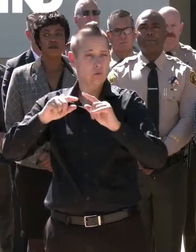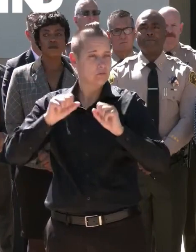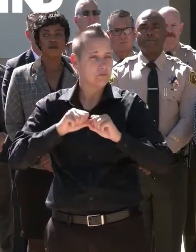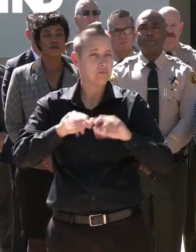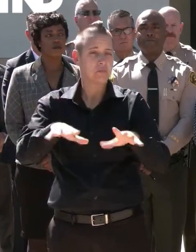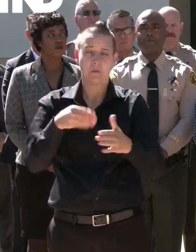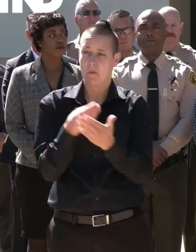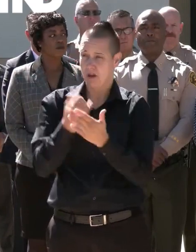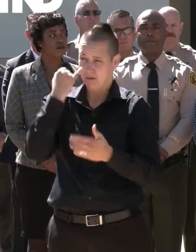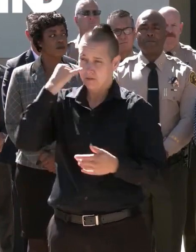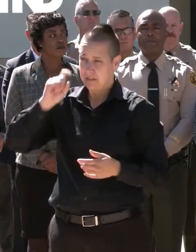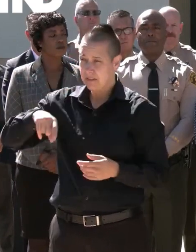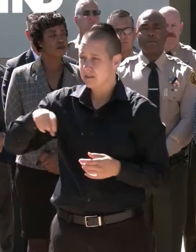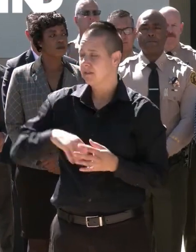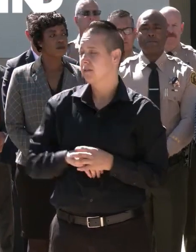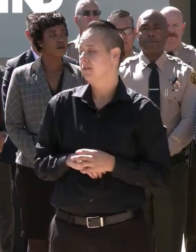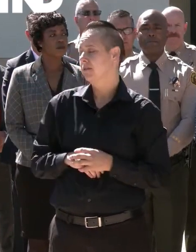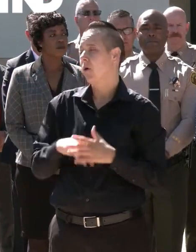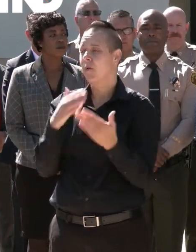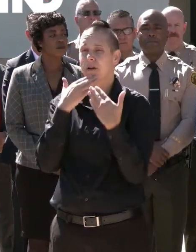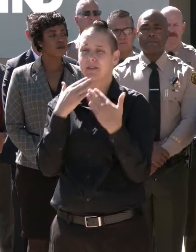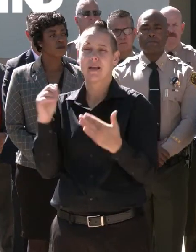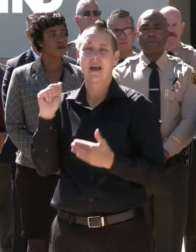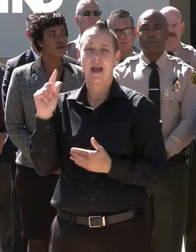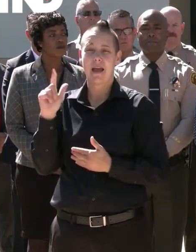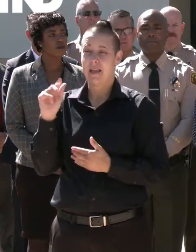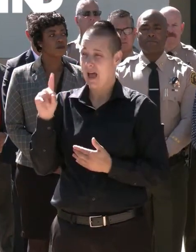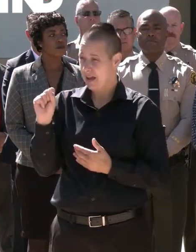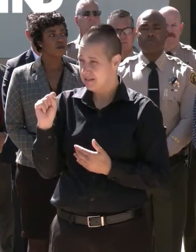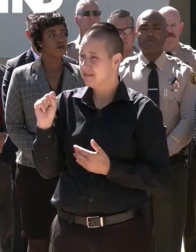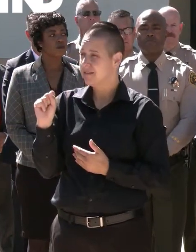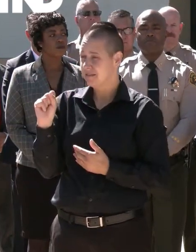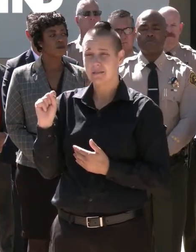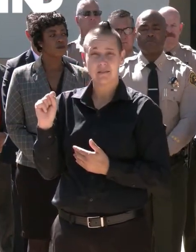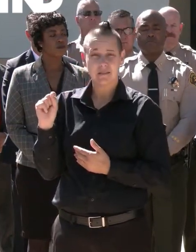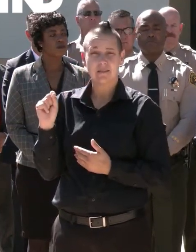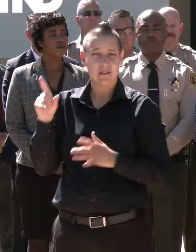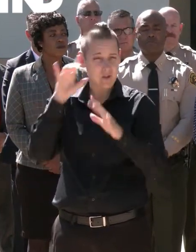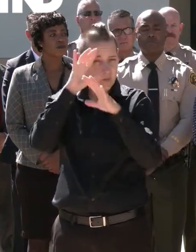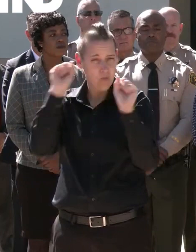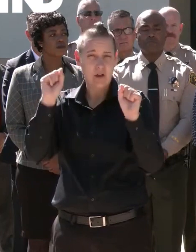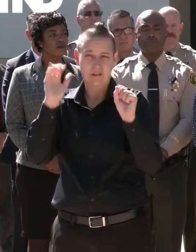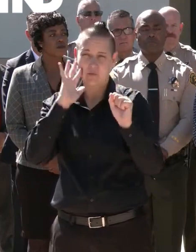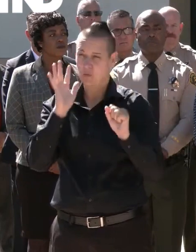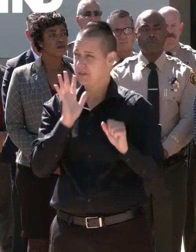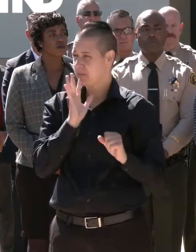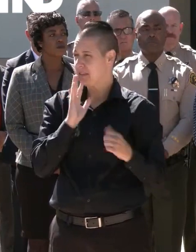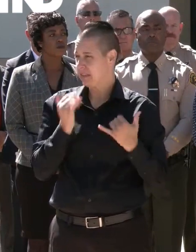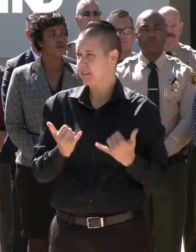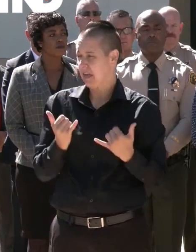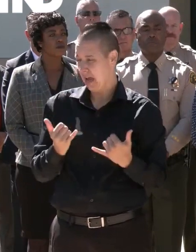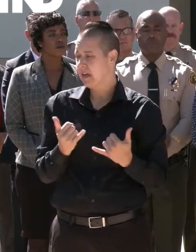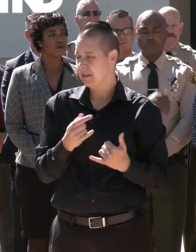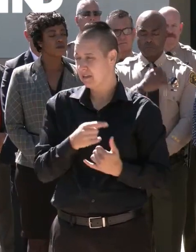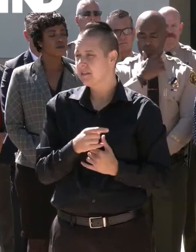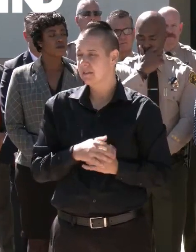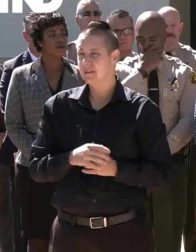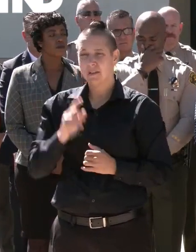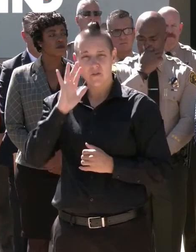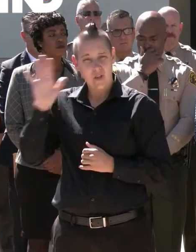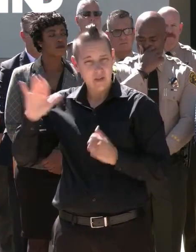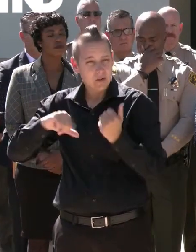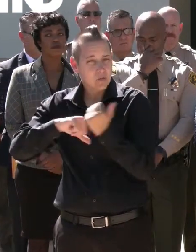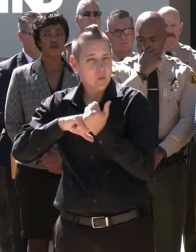needed to. I also want to thank ALADS and the president, who's going to be speaking today, for